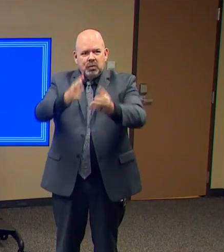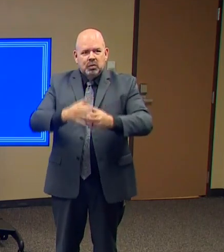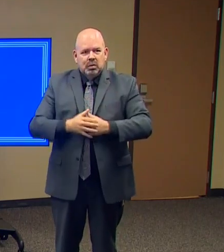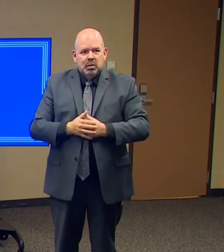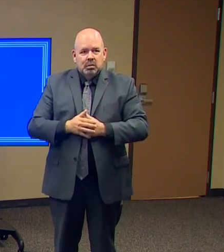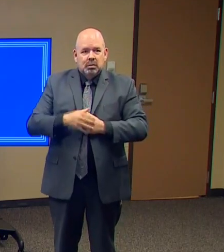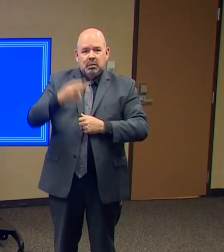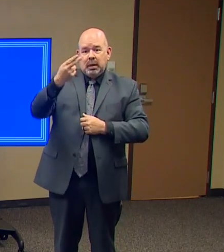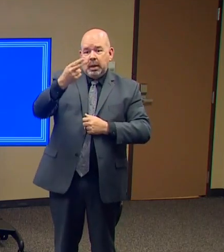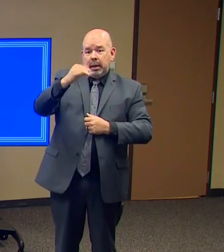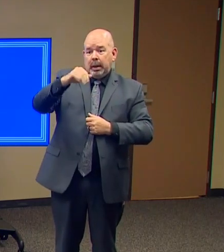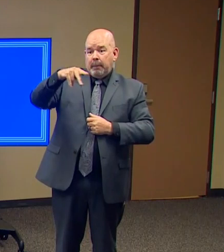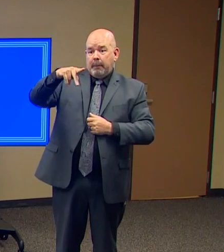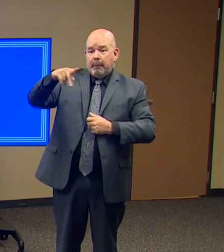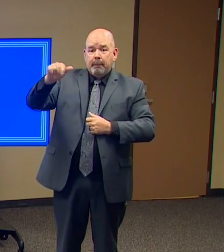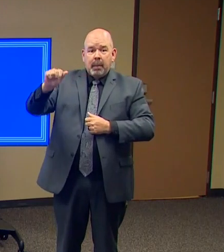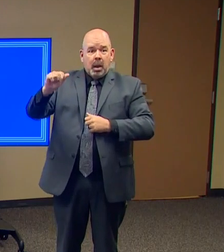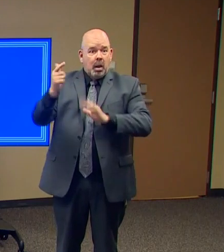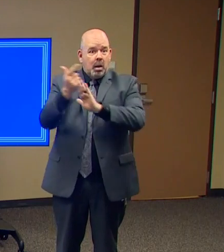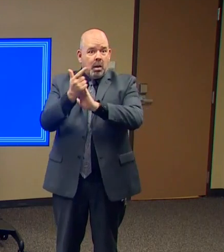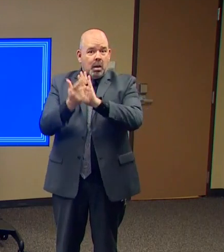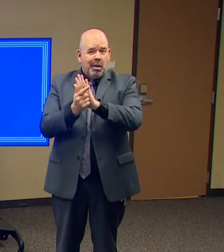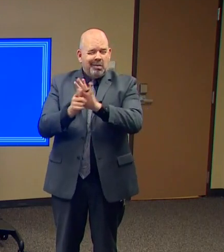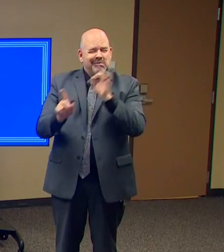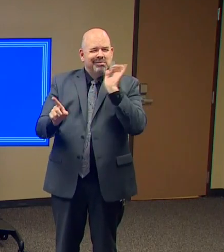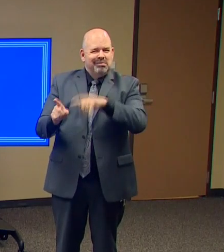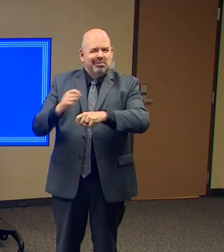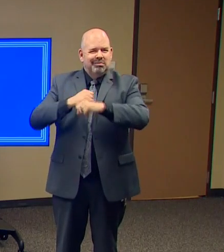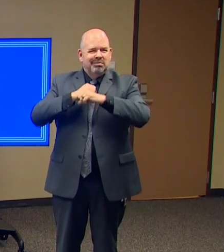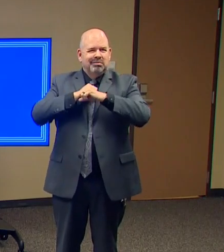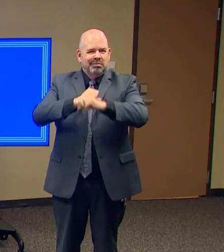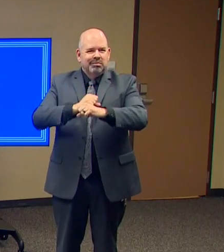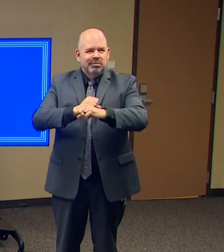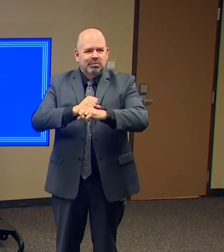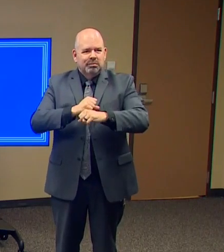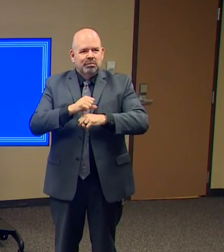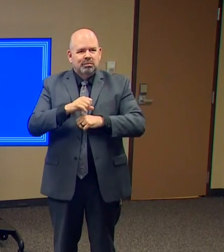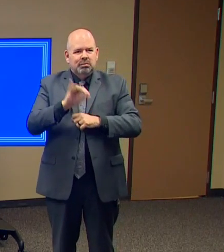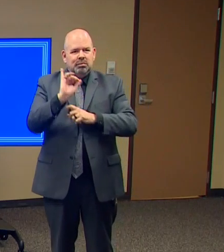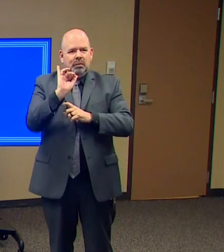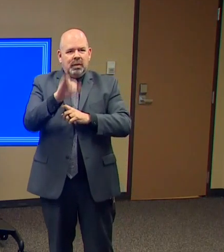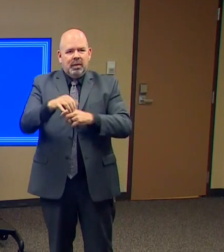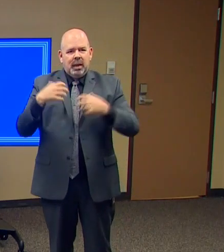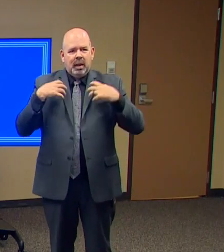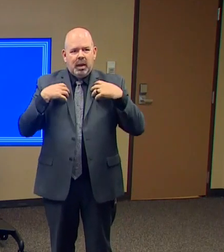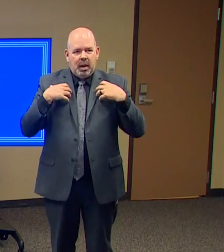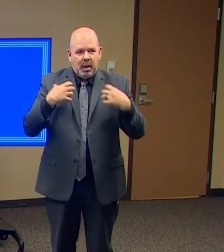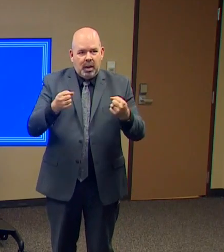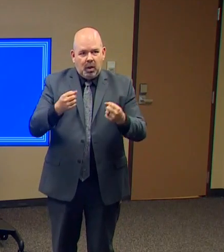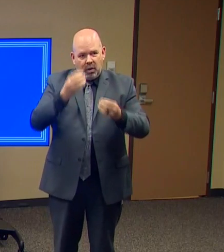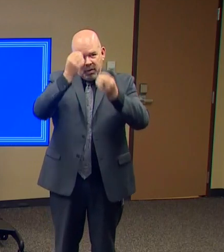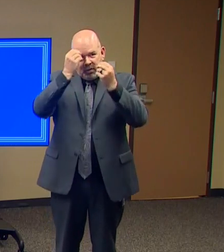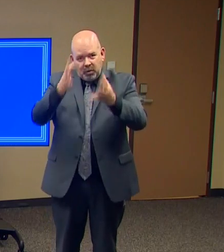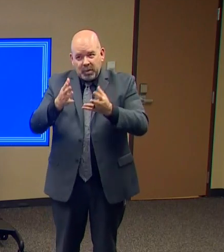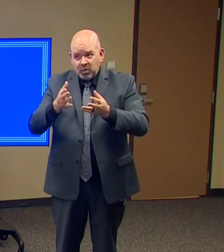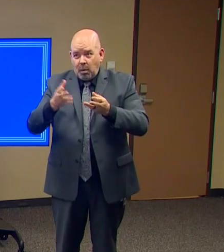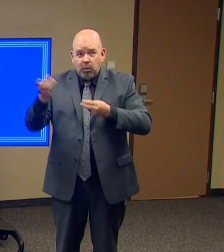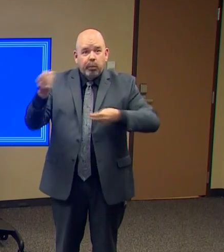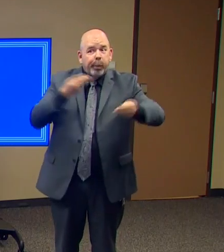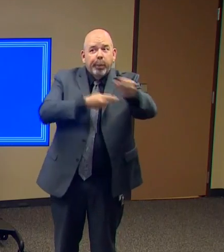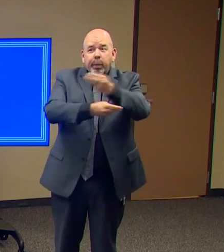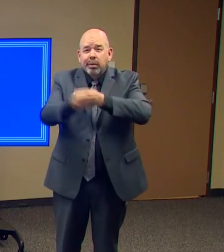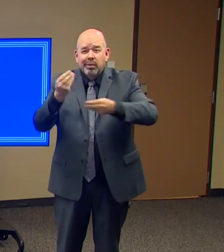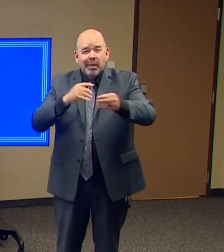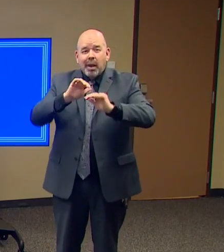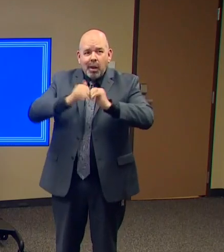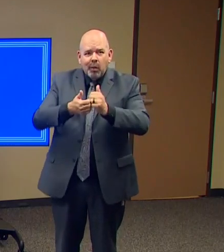Insurance Portability and Accountability Act. It does not allow, not that we would want to, but it does not allow